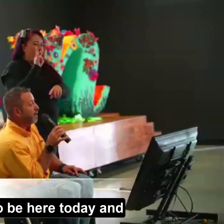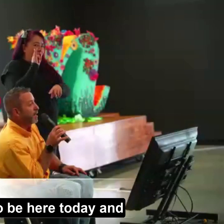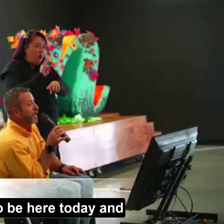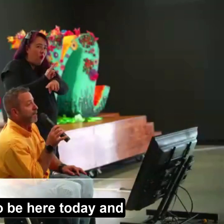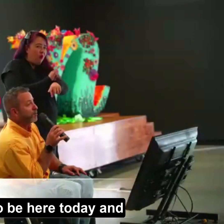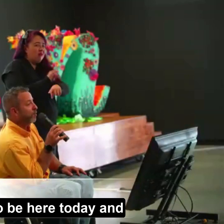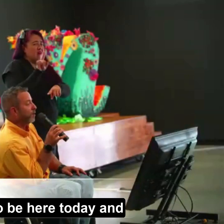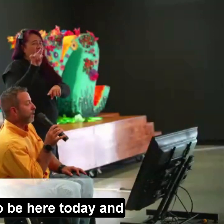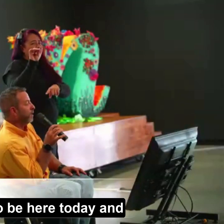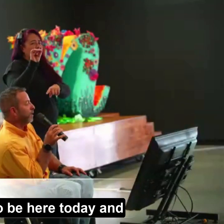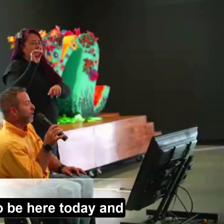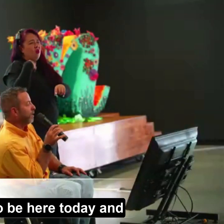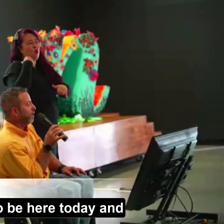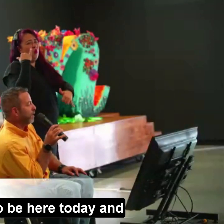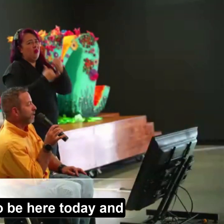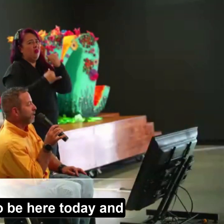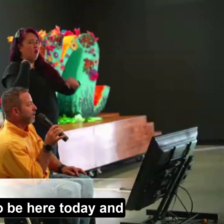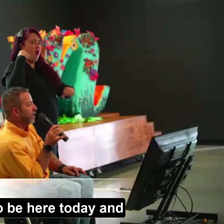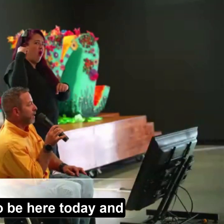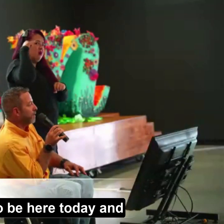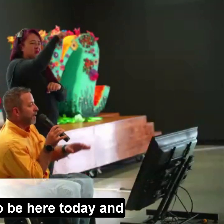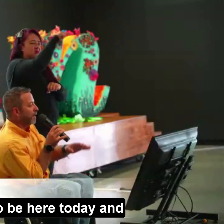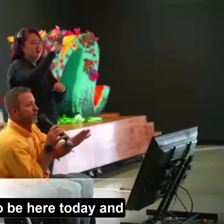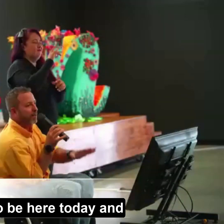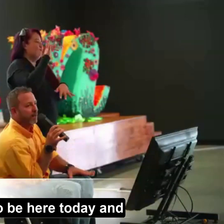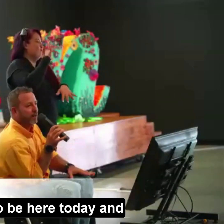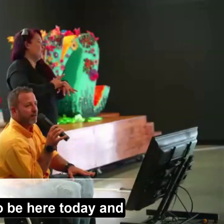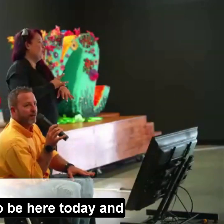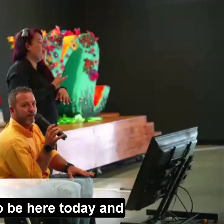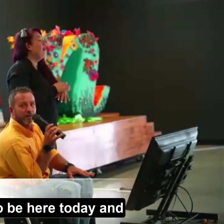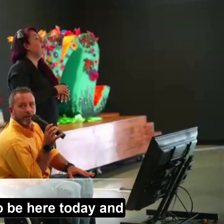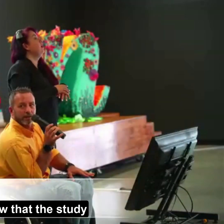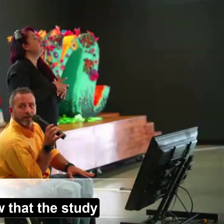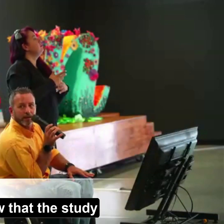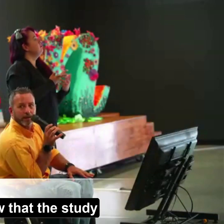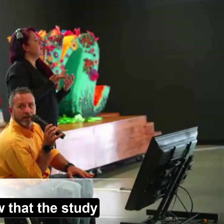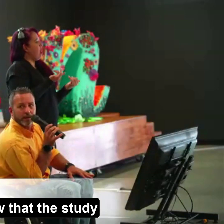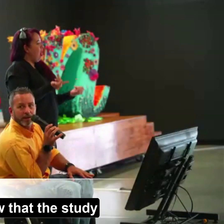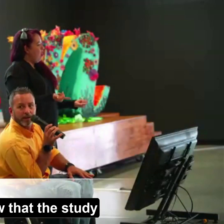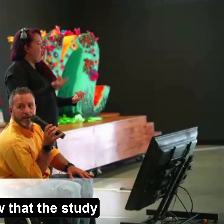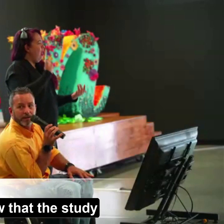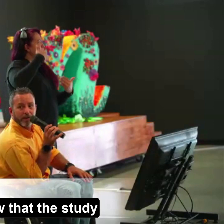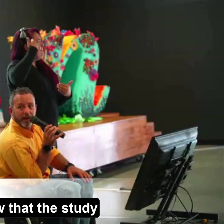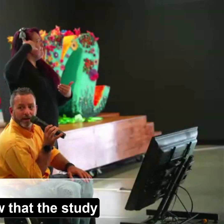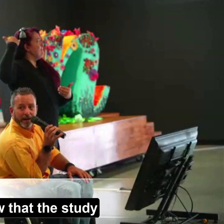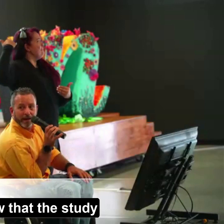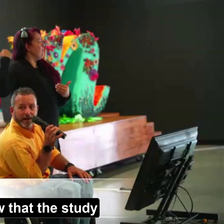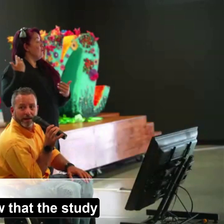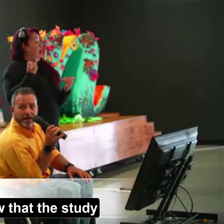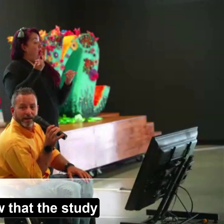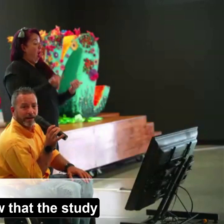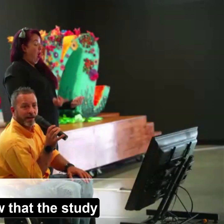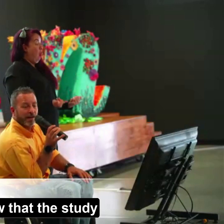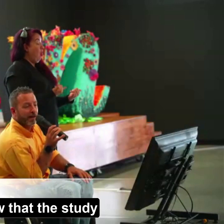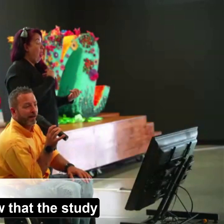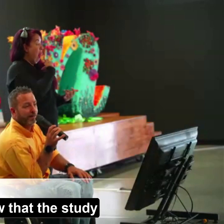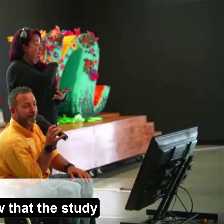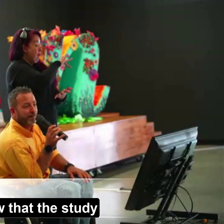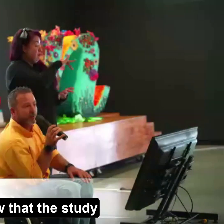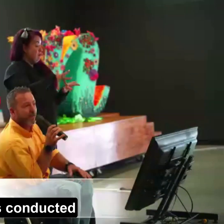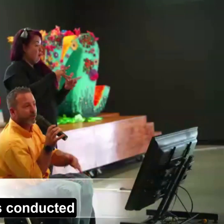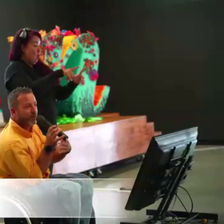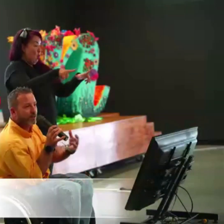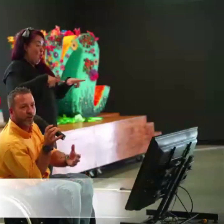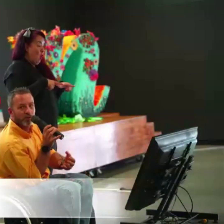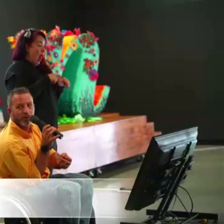me. And from there to be here today and to know that this